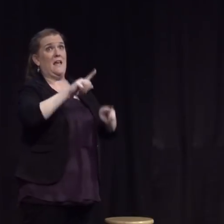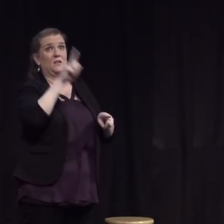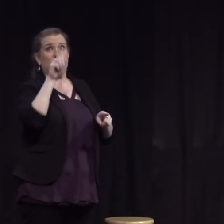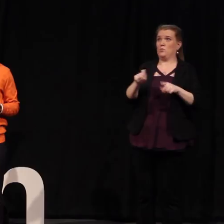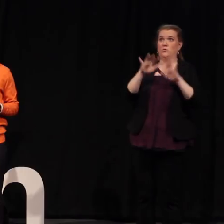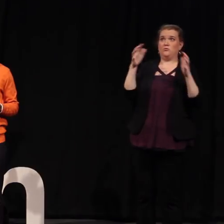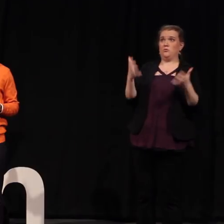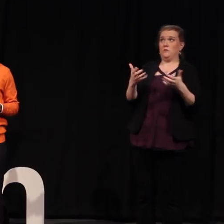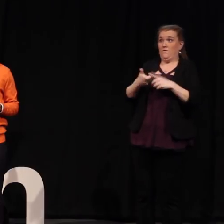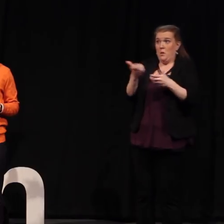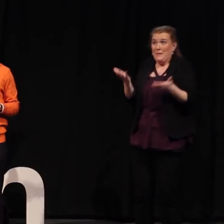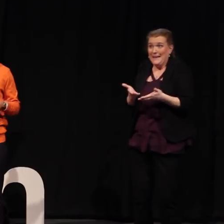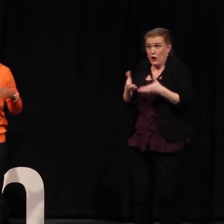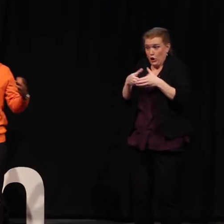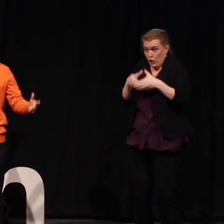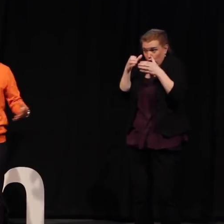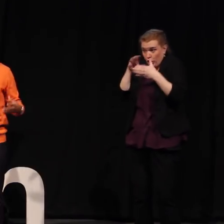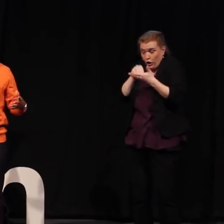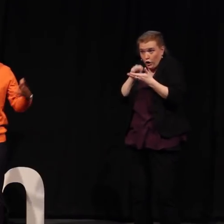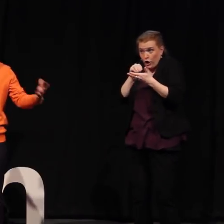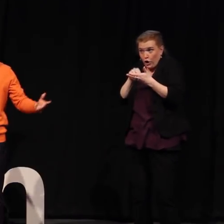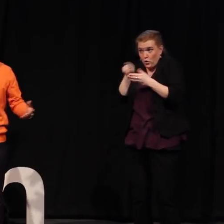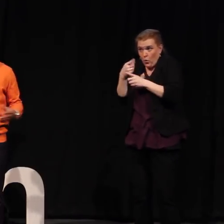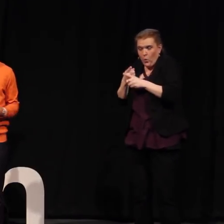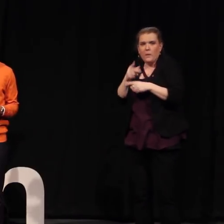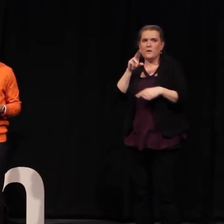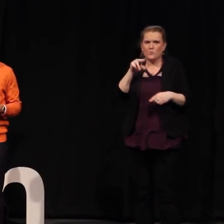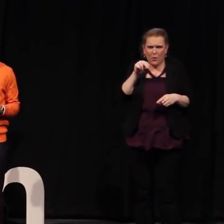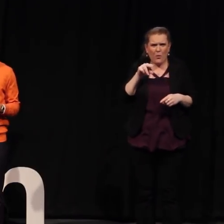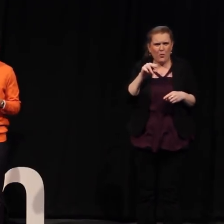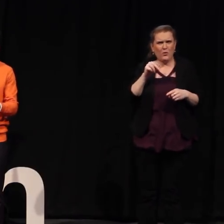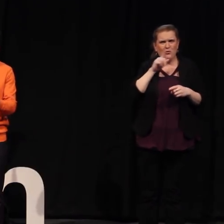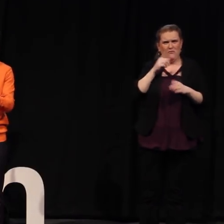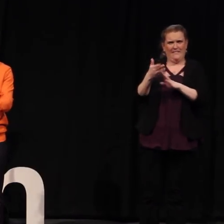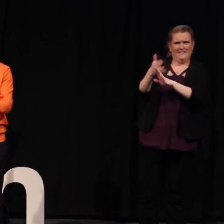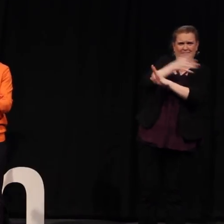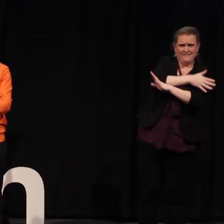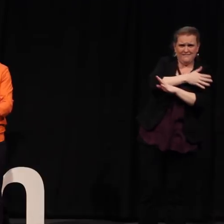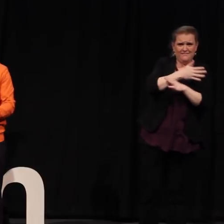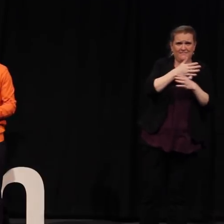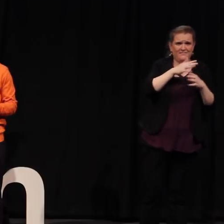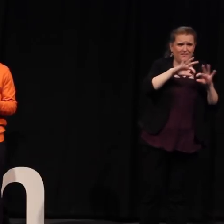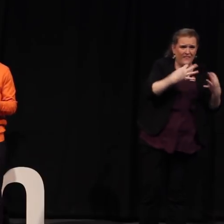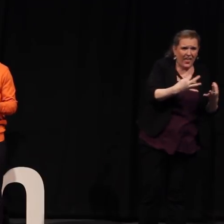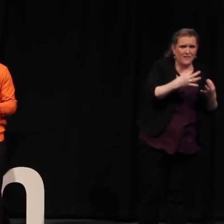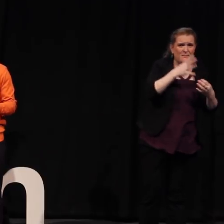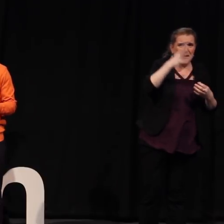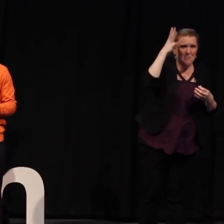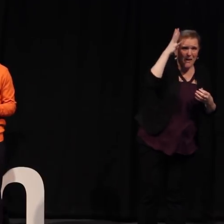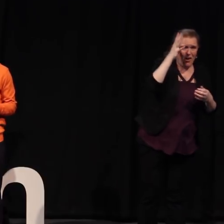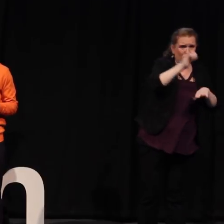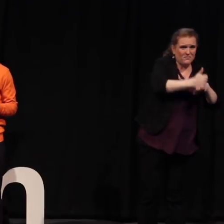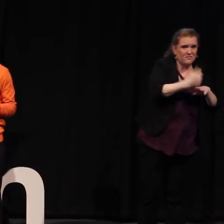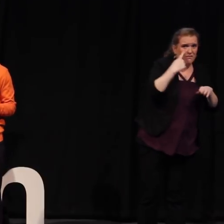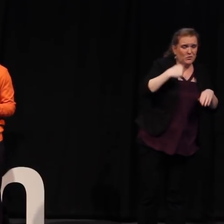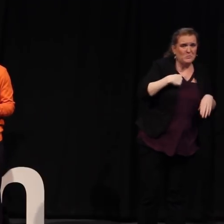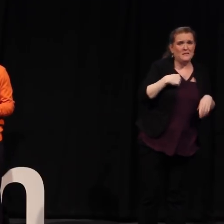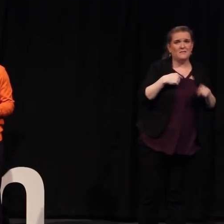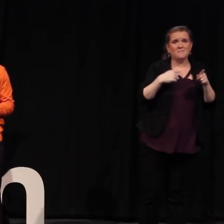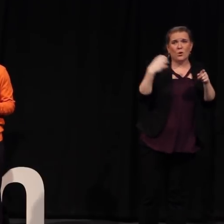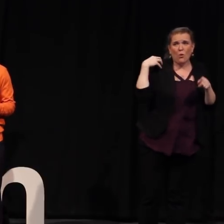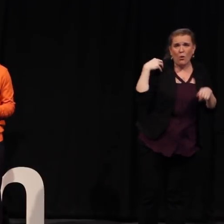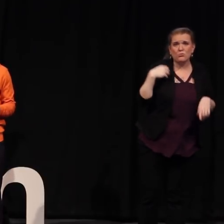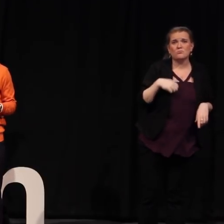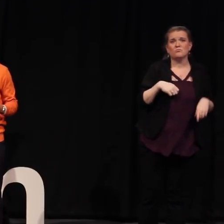kingdom, by coaches after practice, by family friends through text, by strangers that became